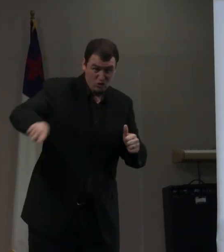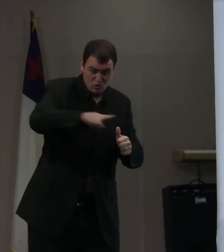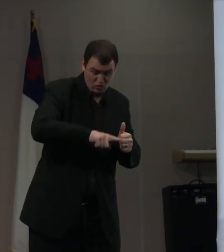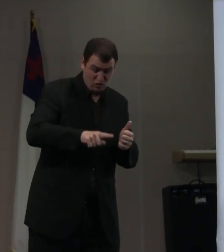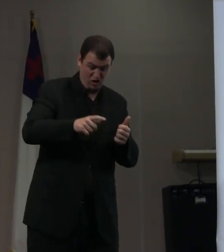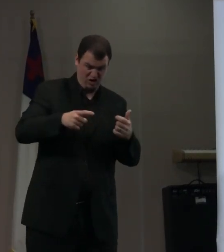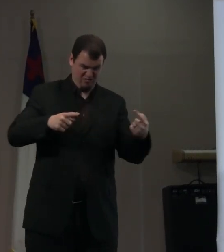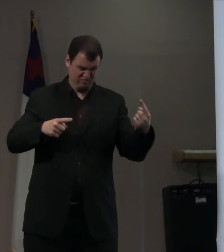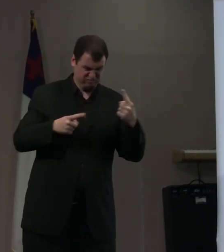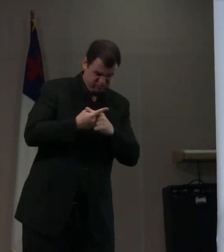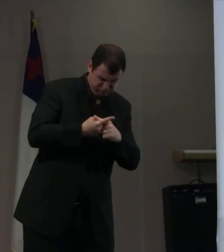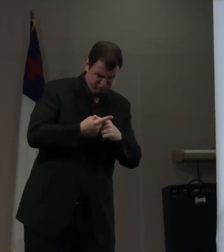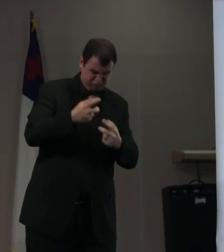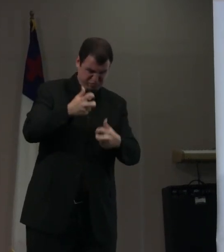Can you resolve conflict?